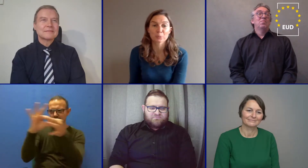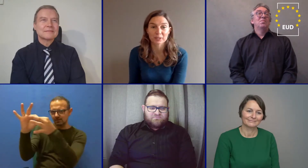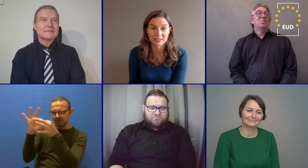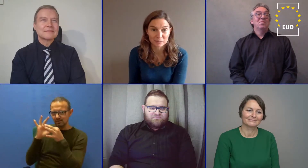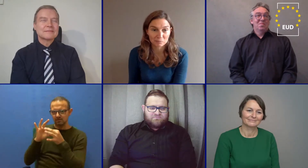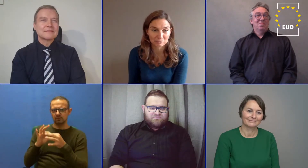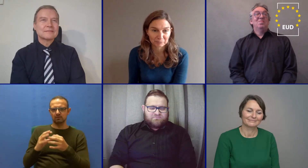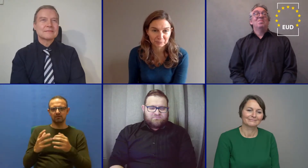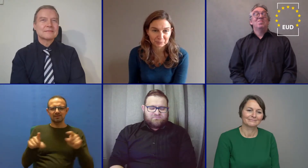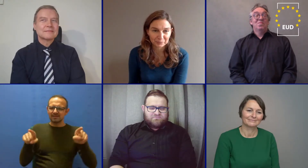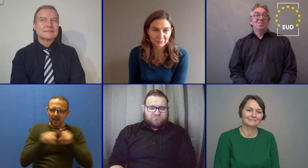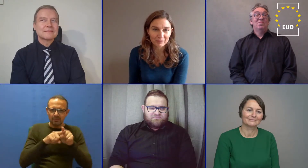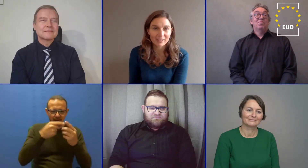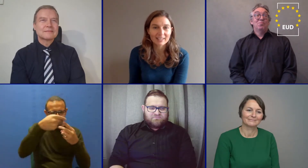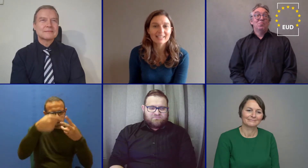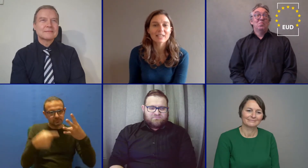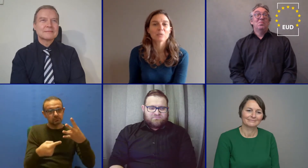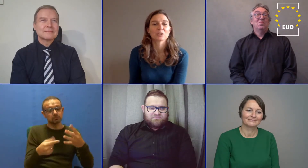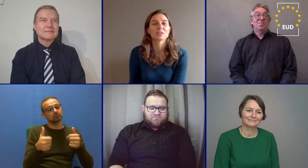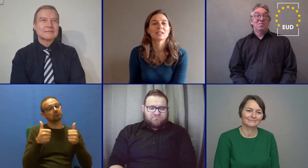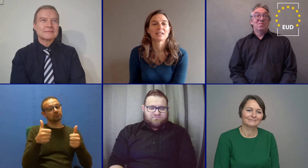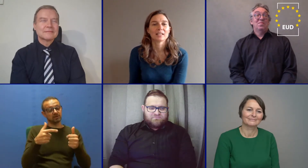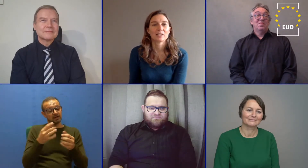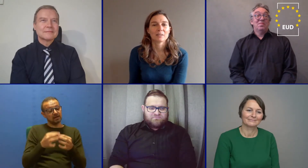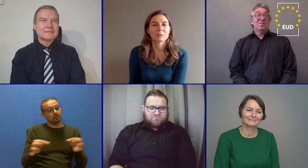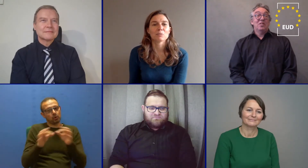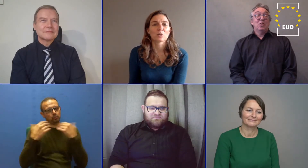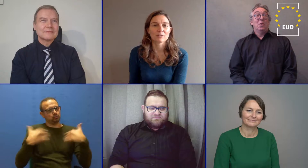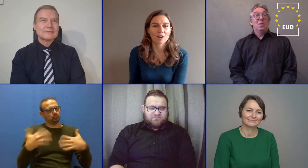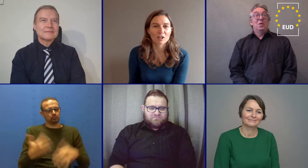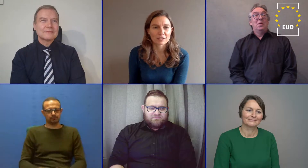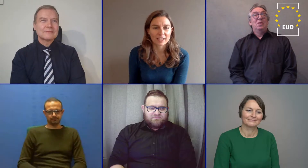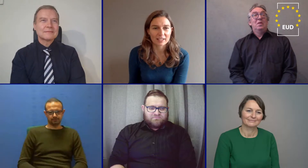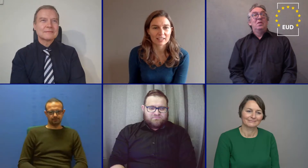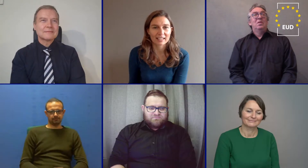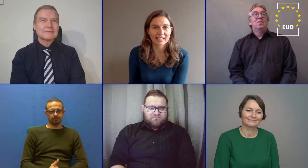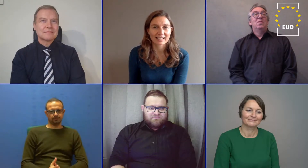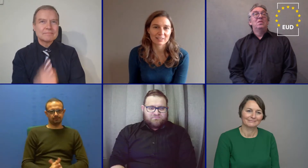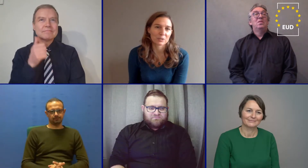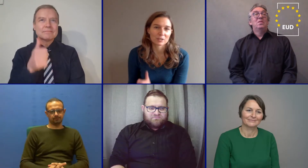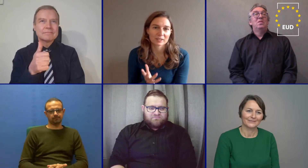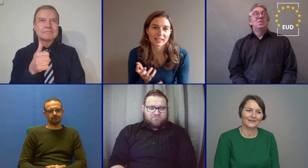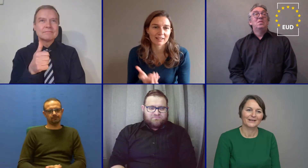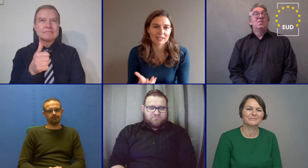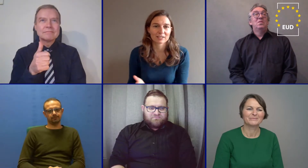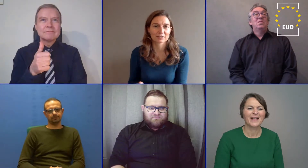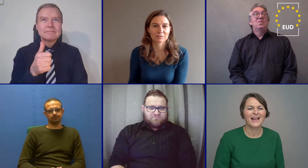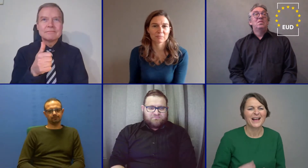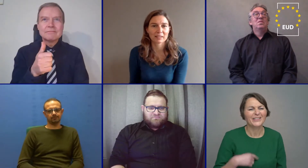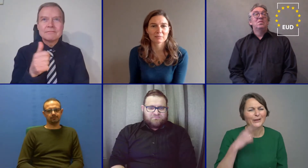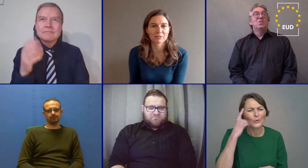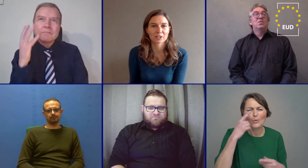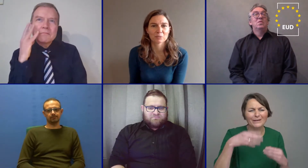interpreted. Then they will be more involved, I think, and it'll make them feel